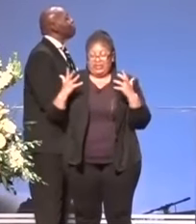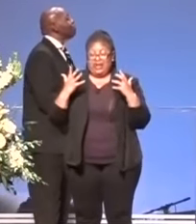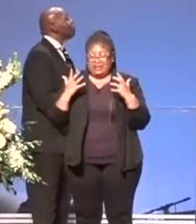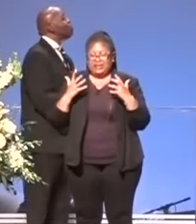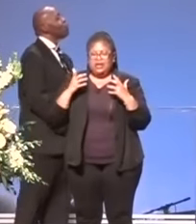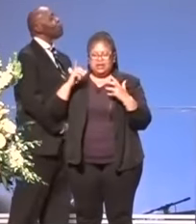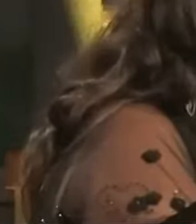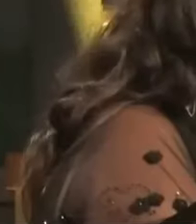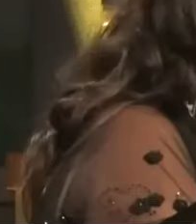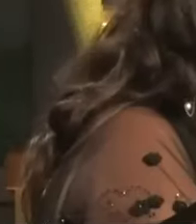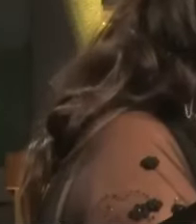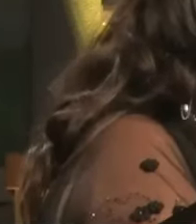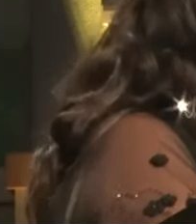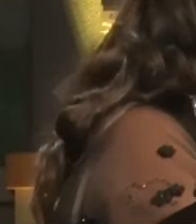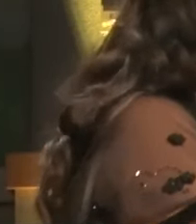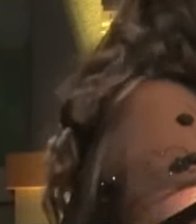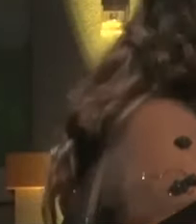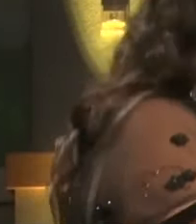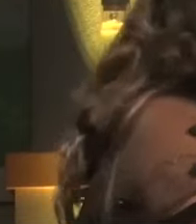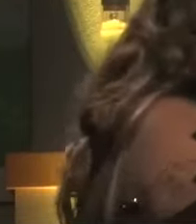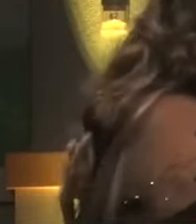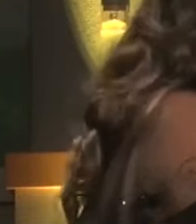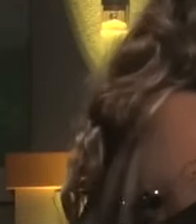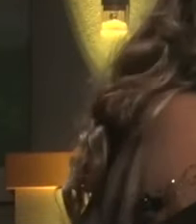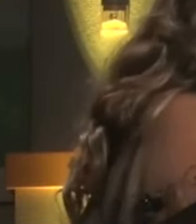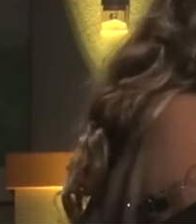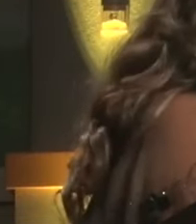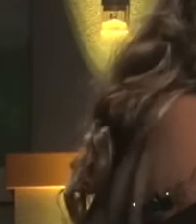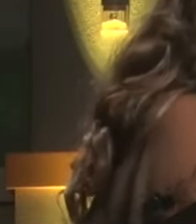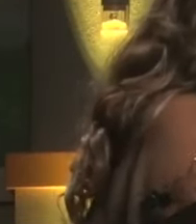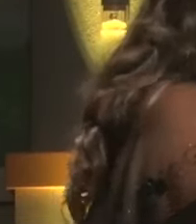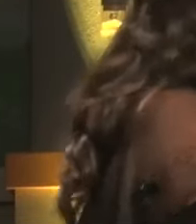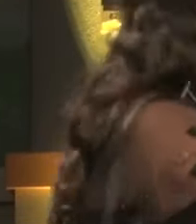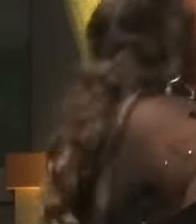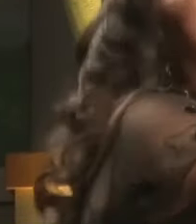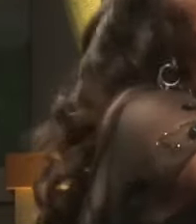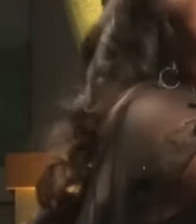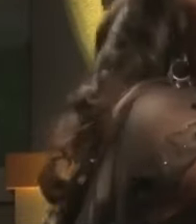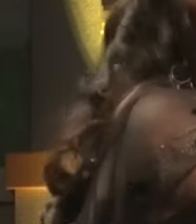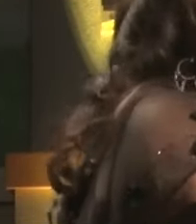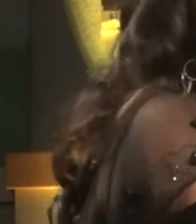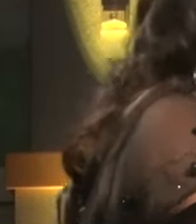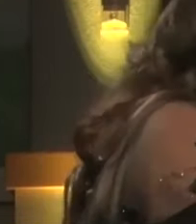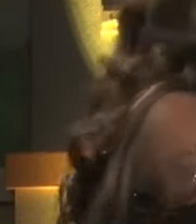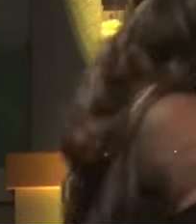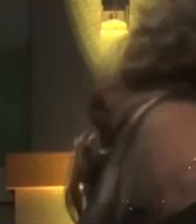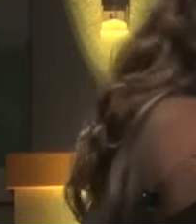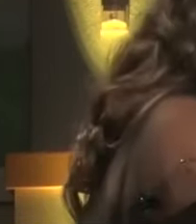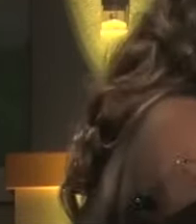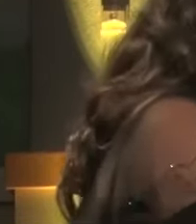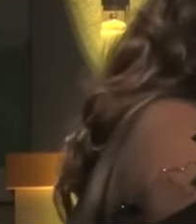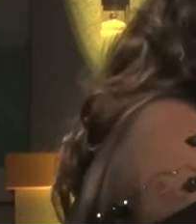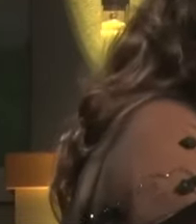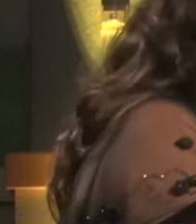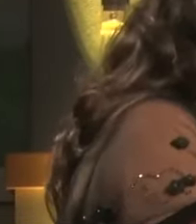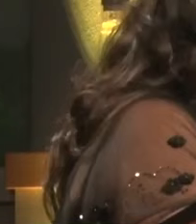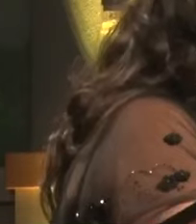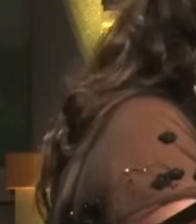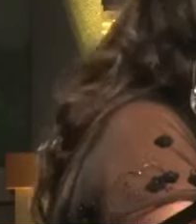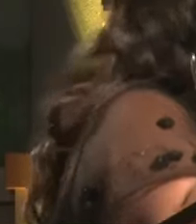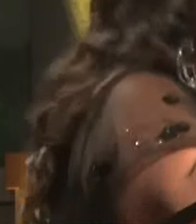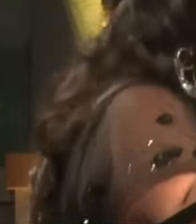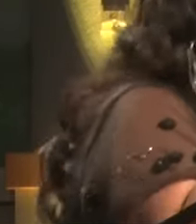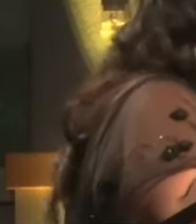narrow way. When you feel discouraged, remember he will